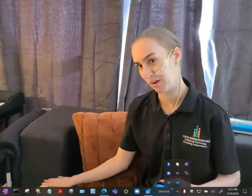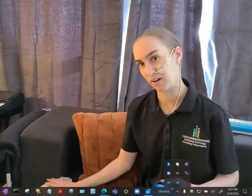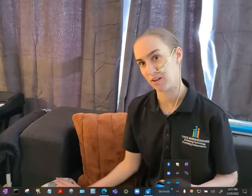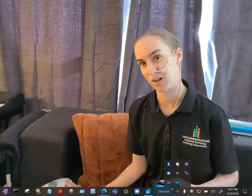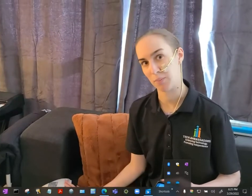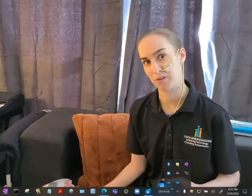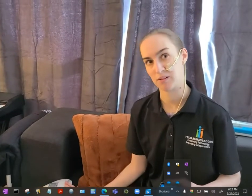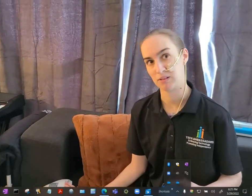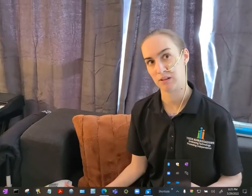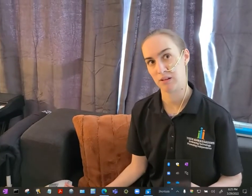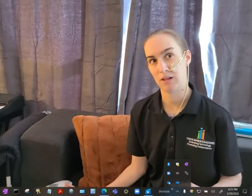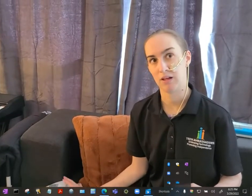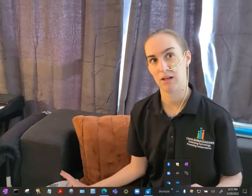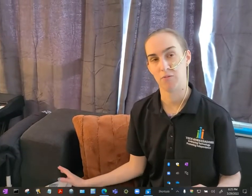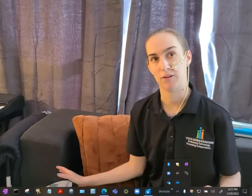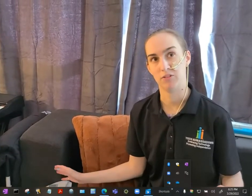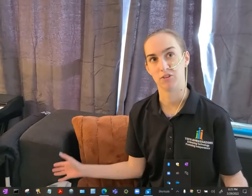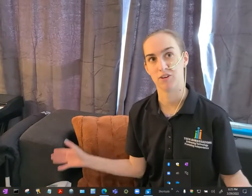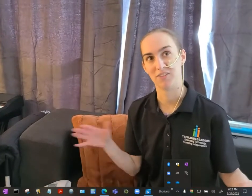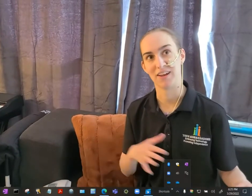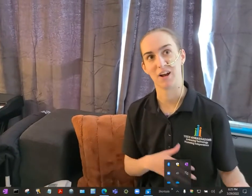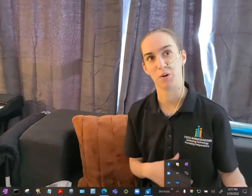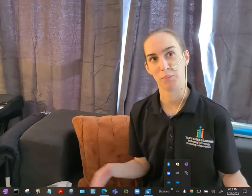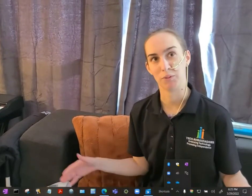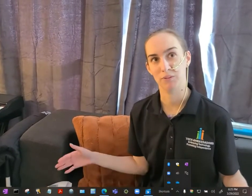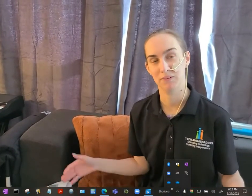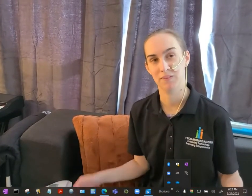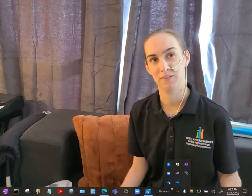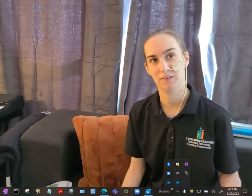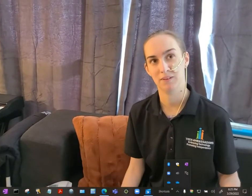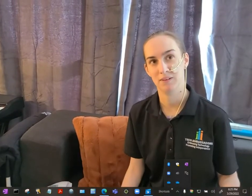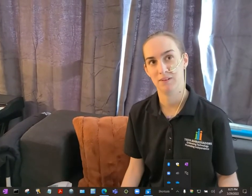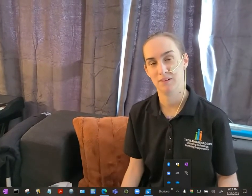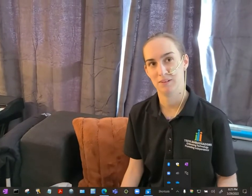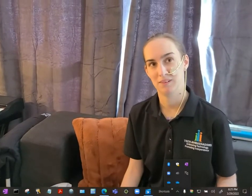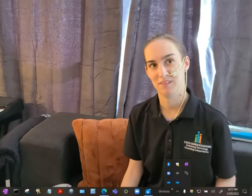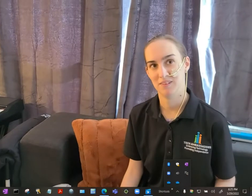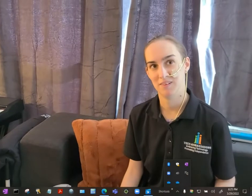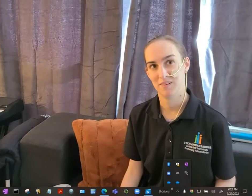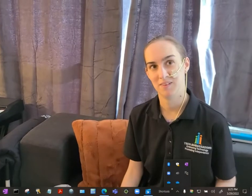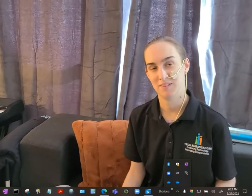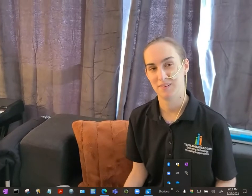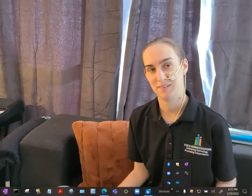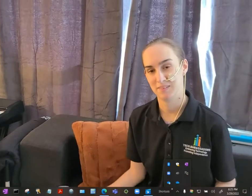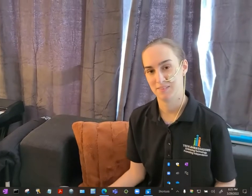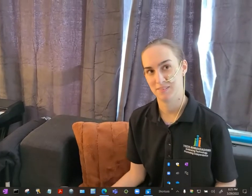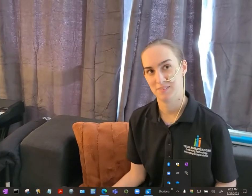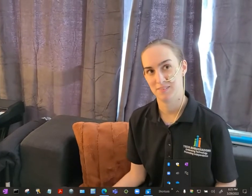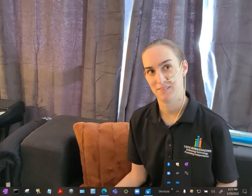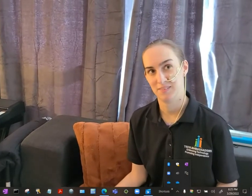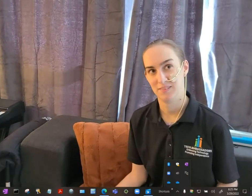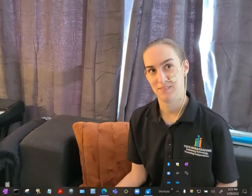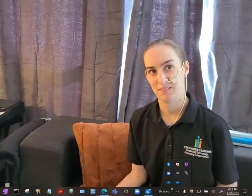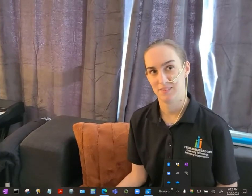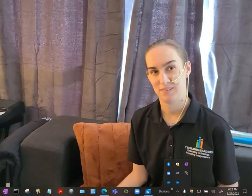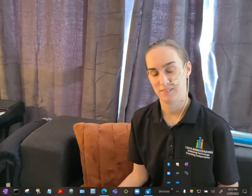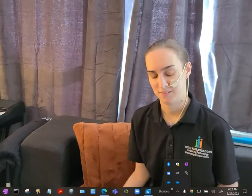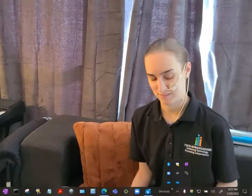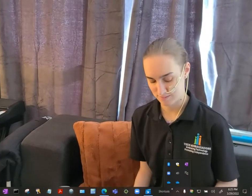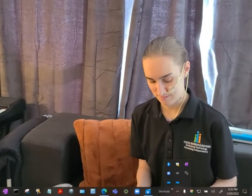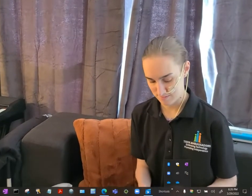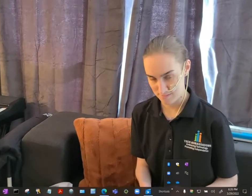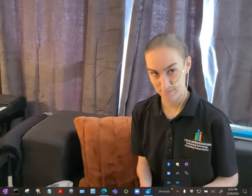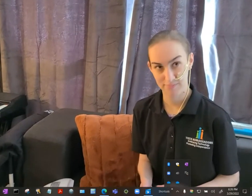then if you have a blanket on top of this, it really just creates like an air bubble. Okay. So would it be